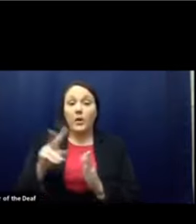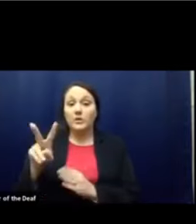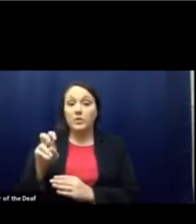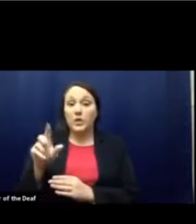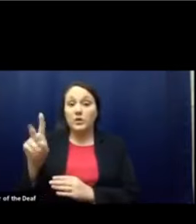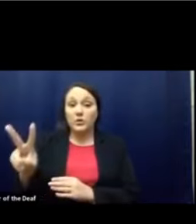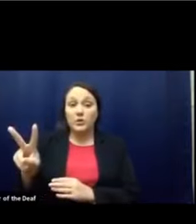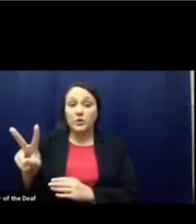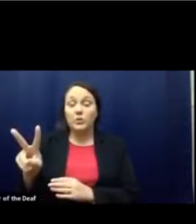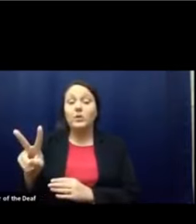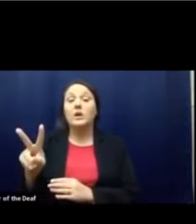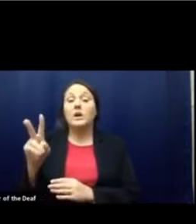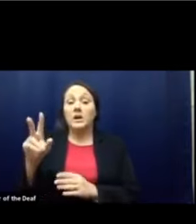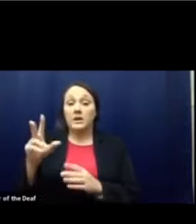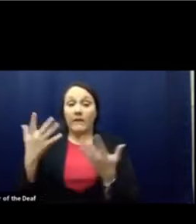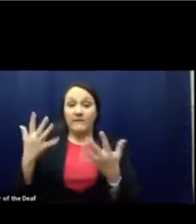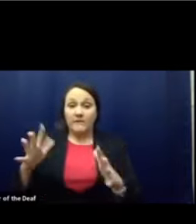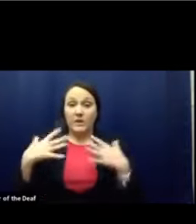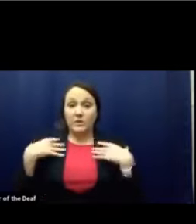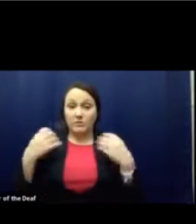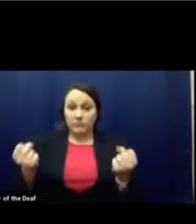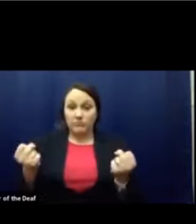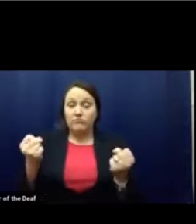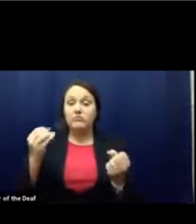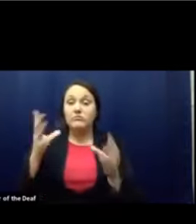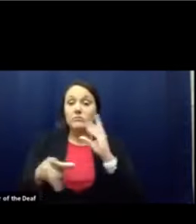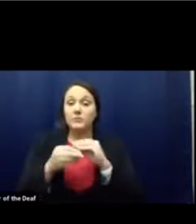4,202 of our cases have recovered, giving us